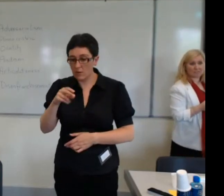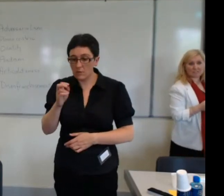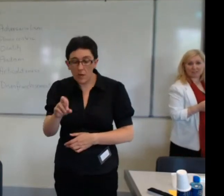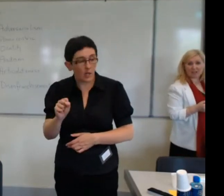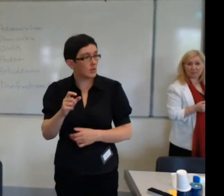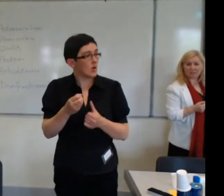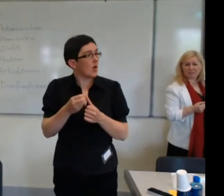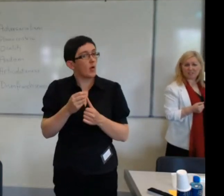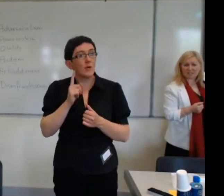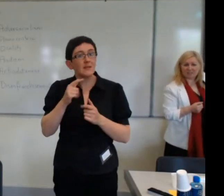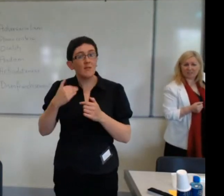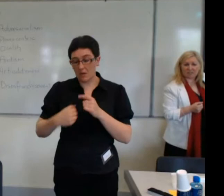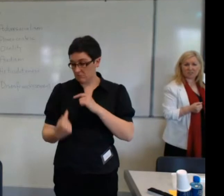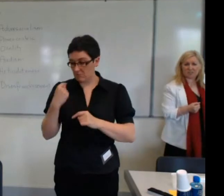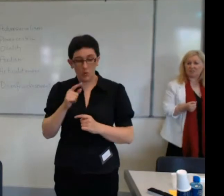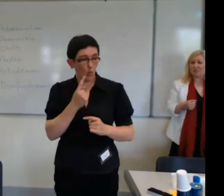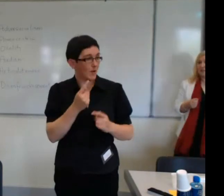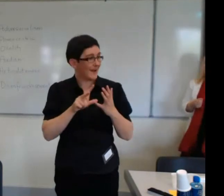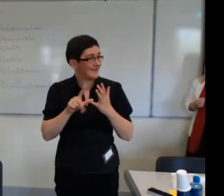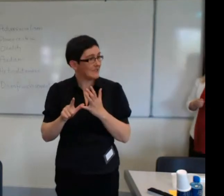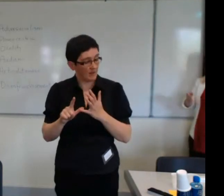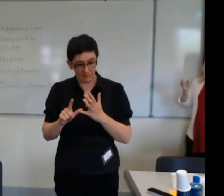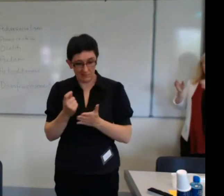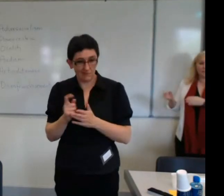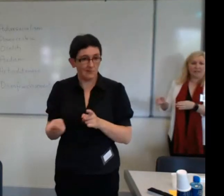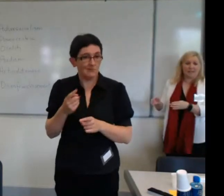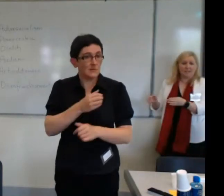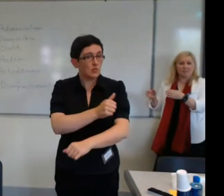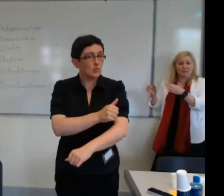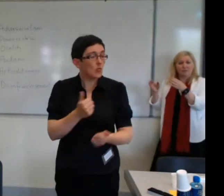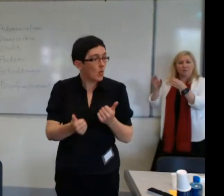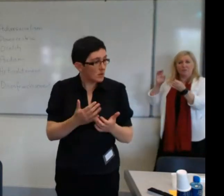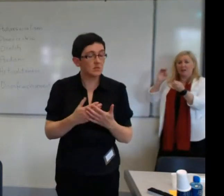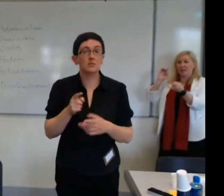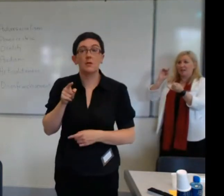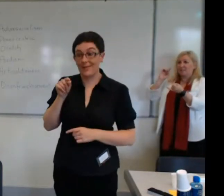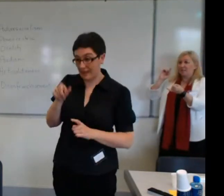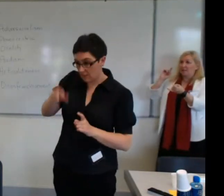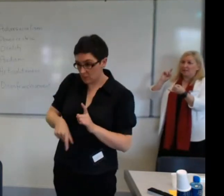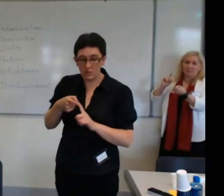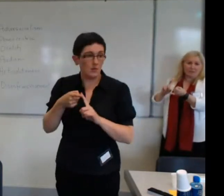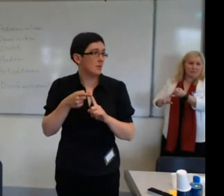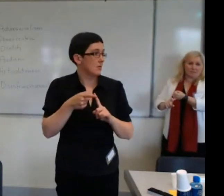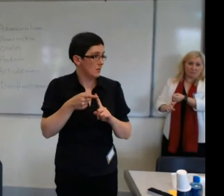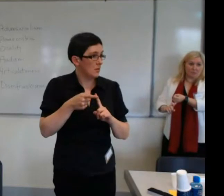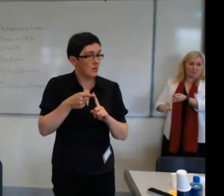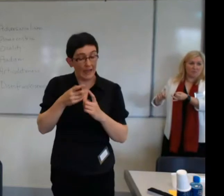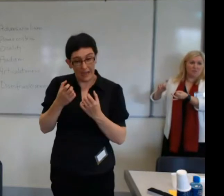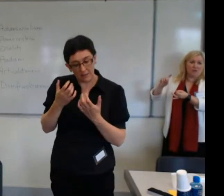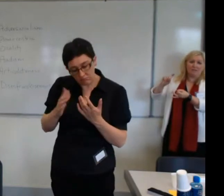deaf guy with 187 convictions, typically they're people who have had experiences of abuse, who have